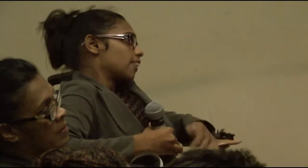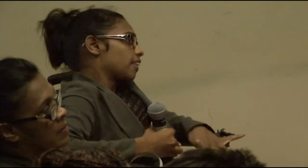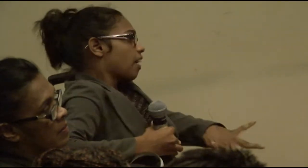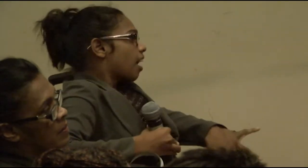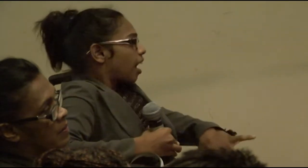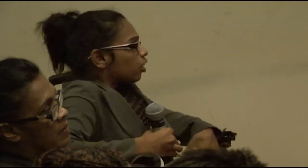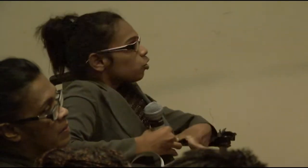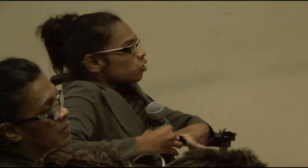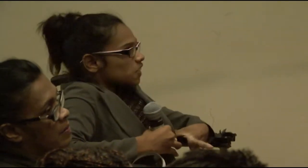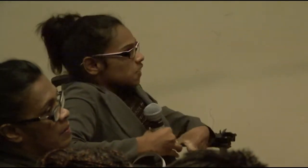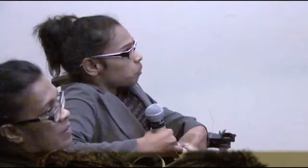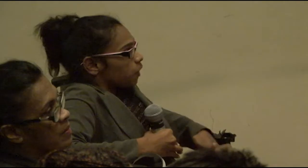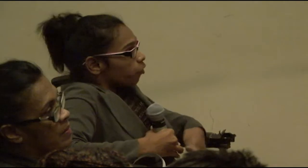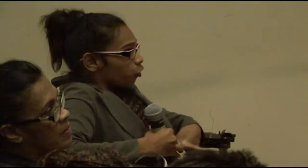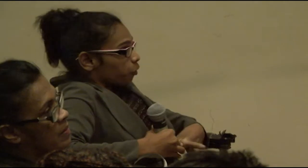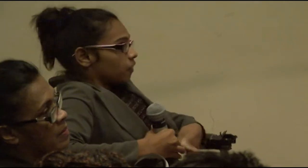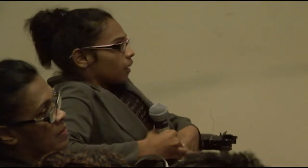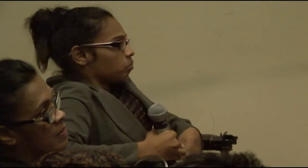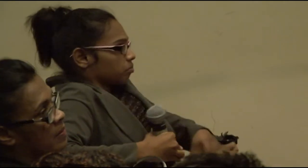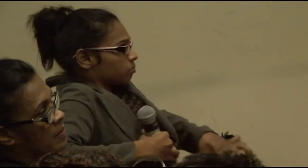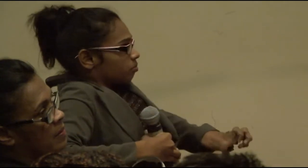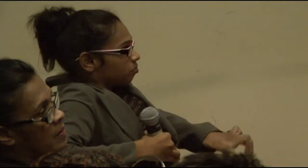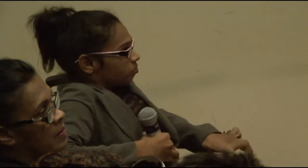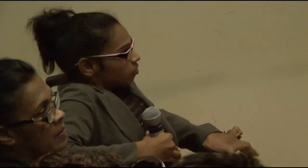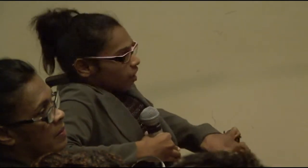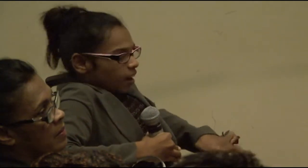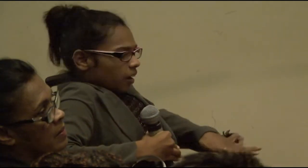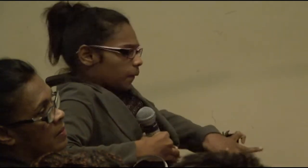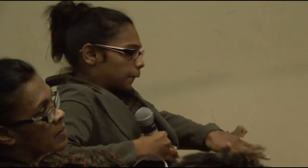day on day, and you notice something wrong with them.